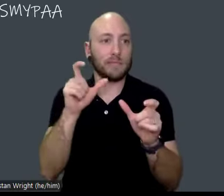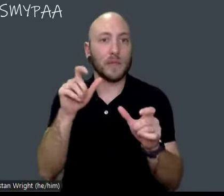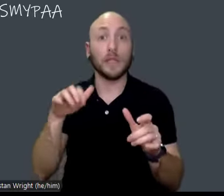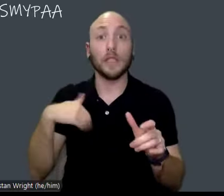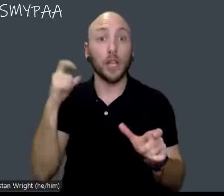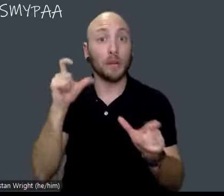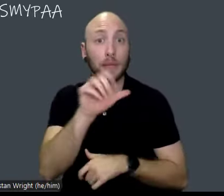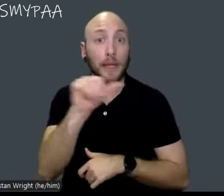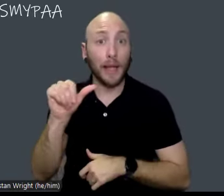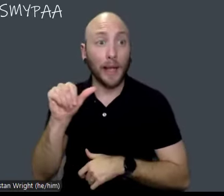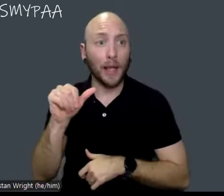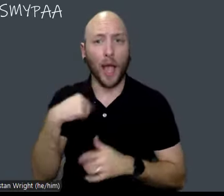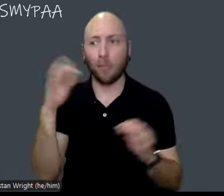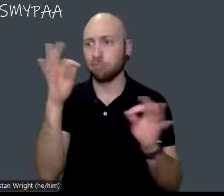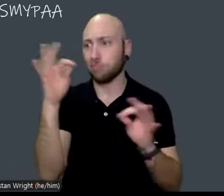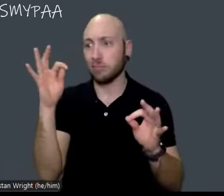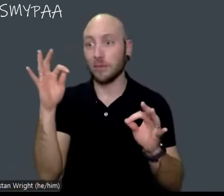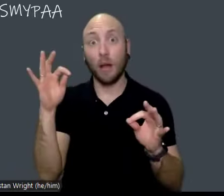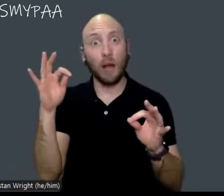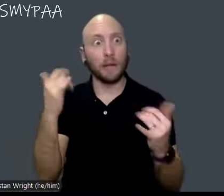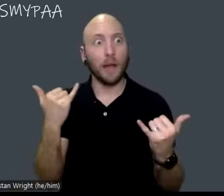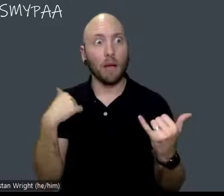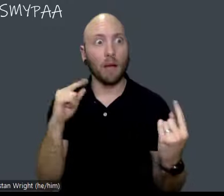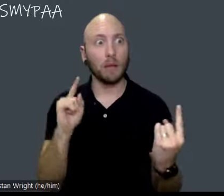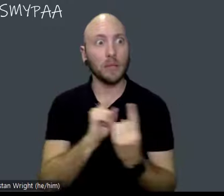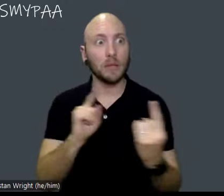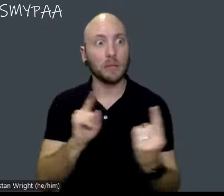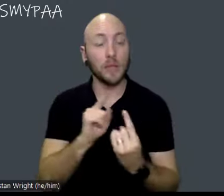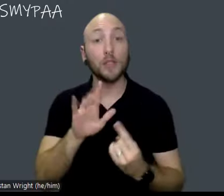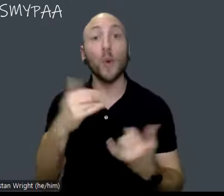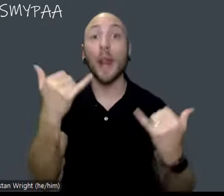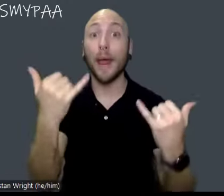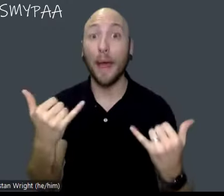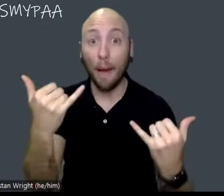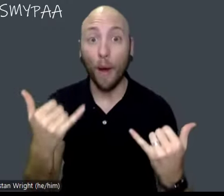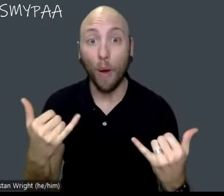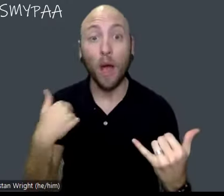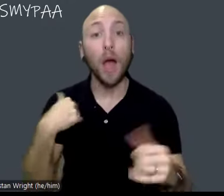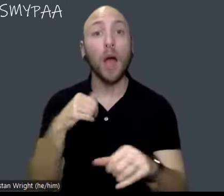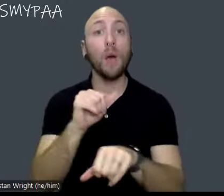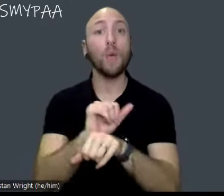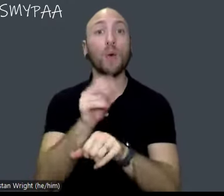here in Chile. And then right now I am the secretary for